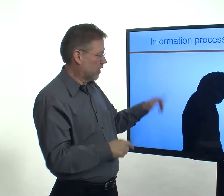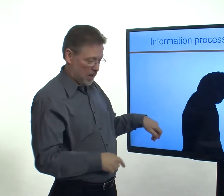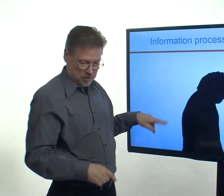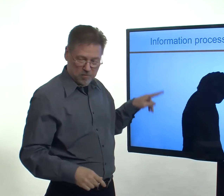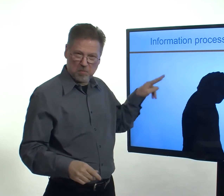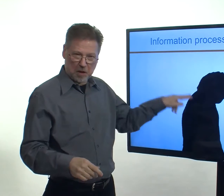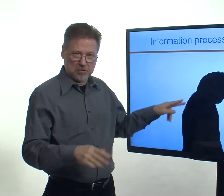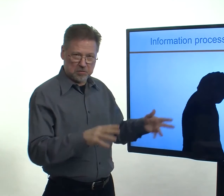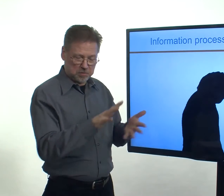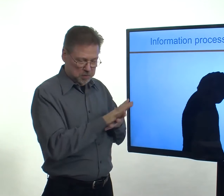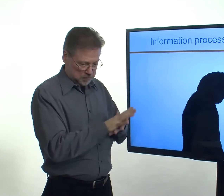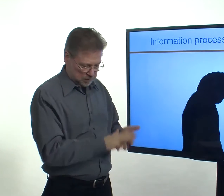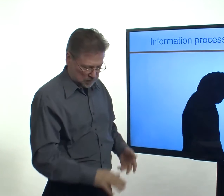Take a look at this video.